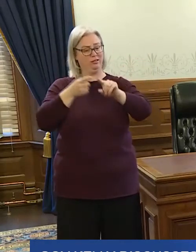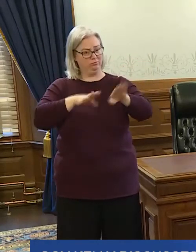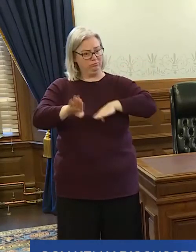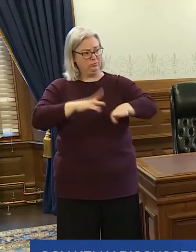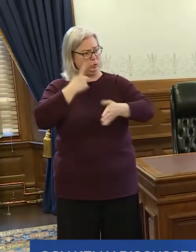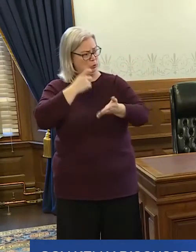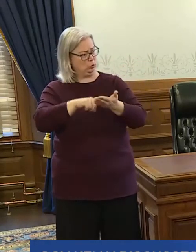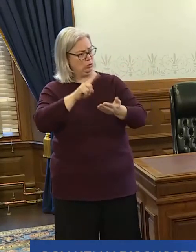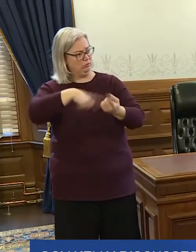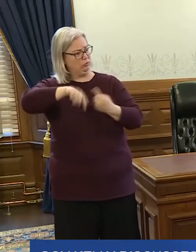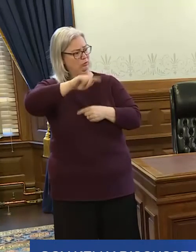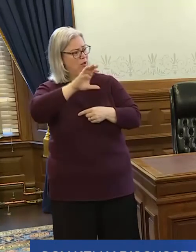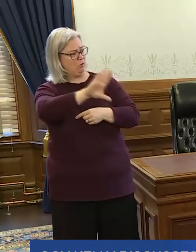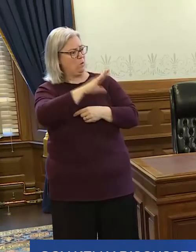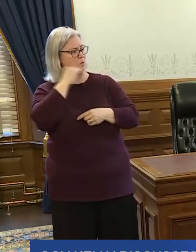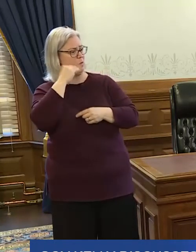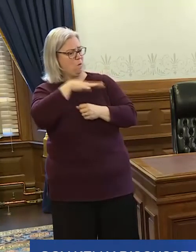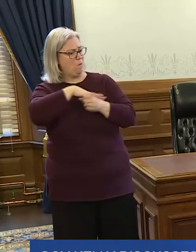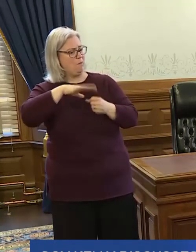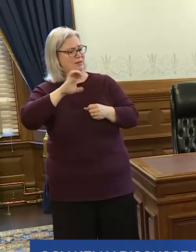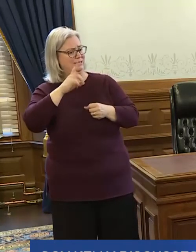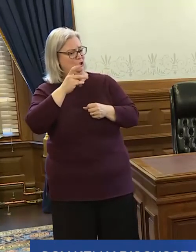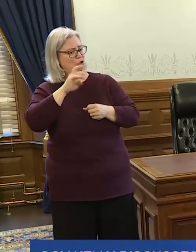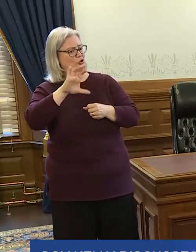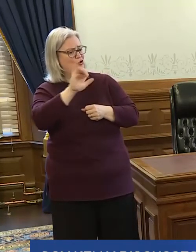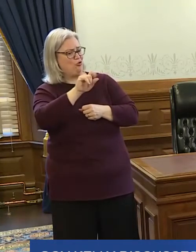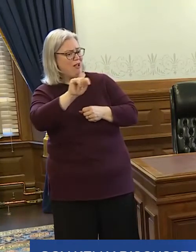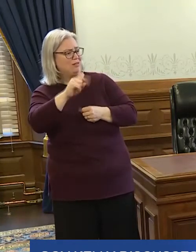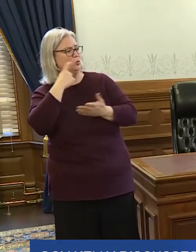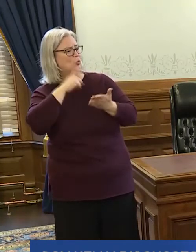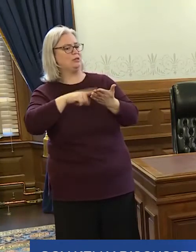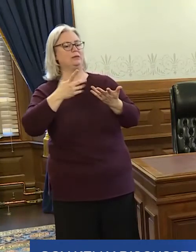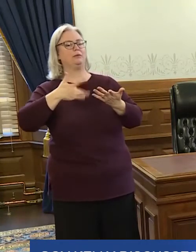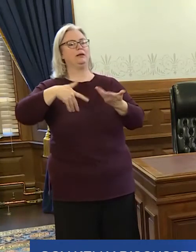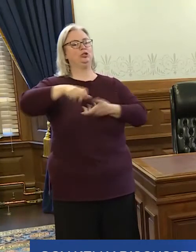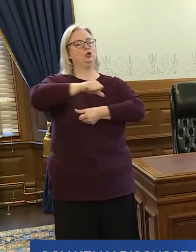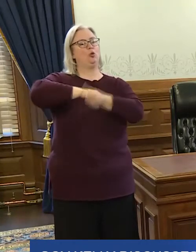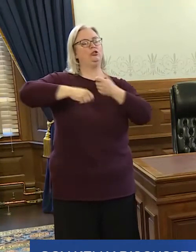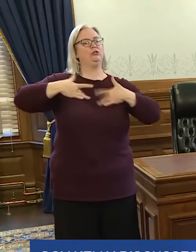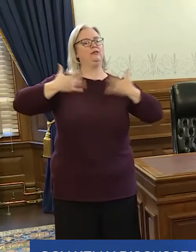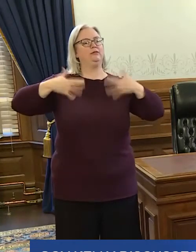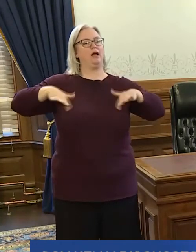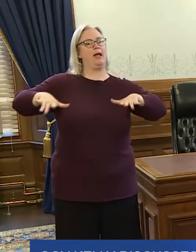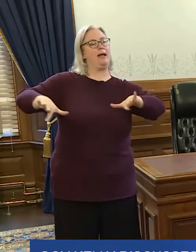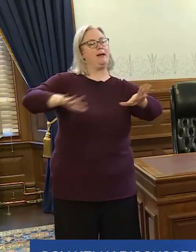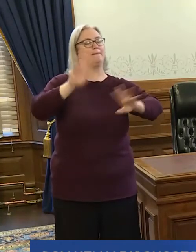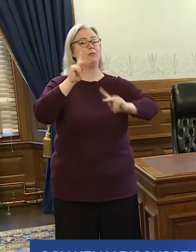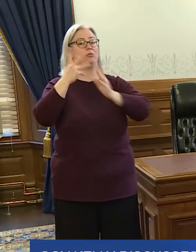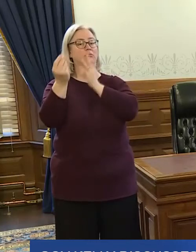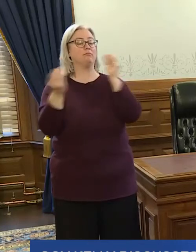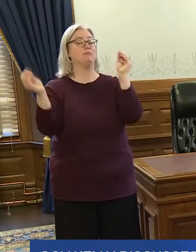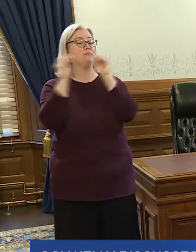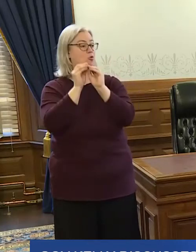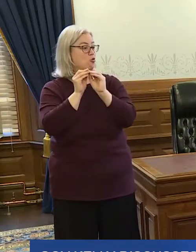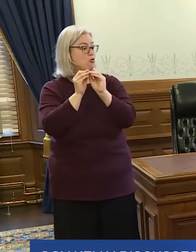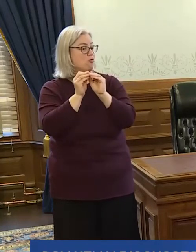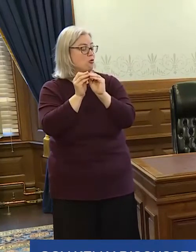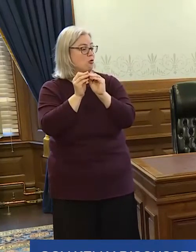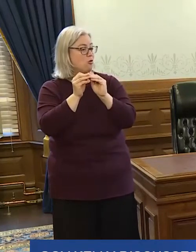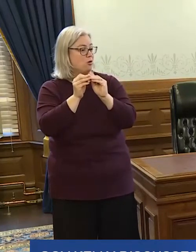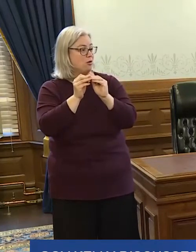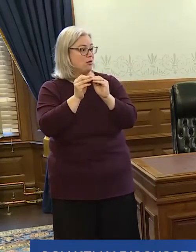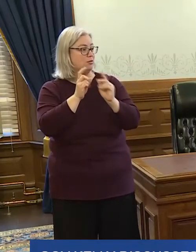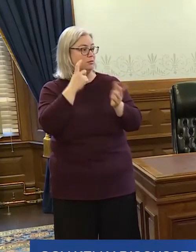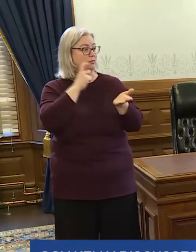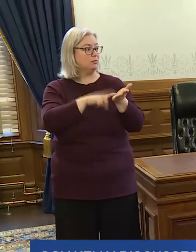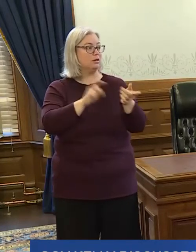around Cedar Crest? Do you get out much? I mean, just there just seems to be kind of a social vibe going on where people are outside more in this.